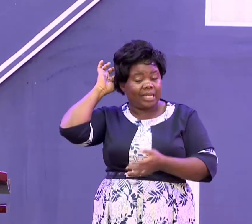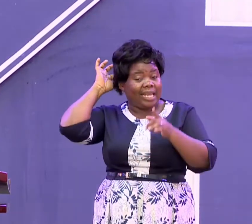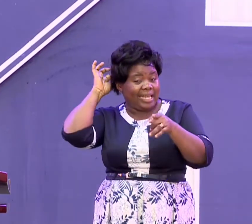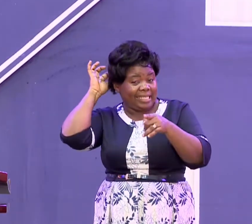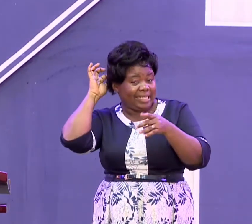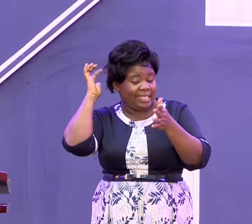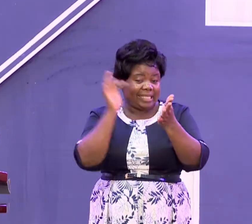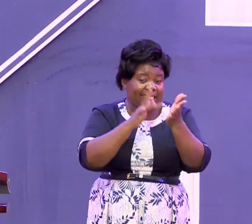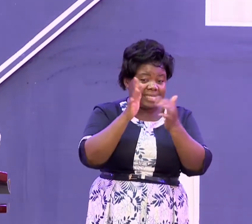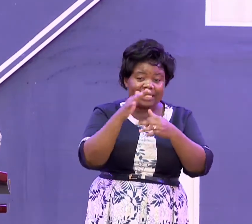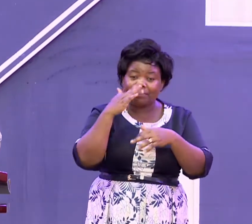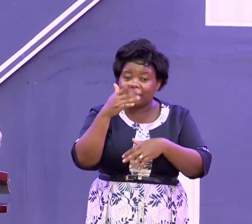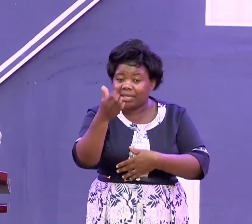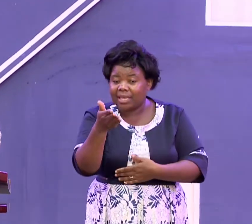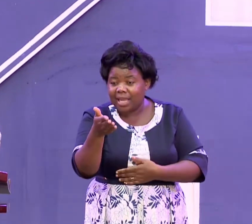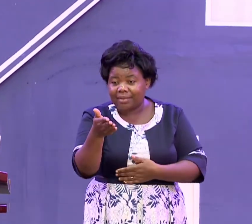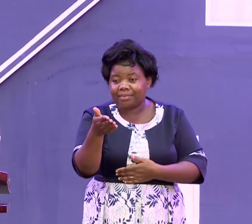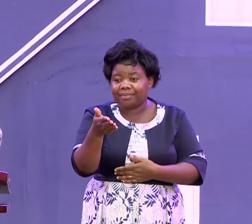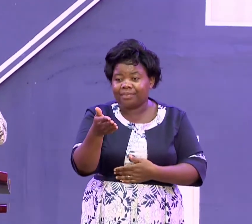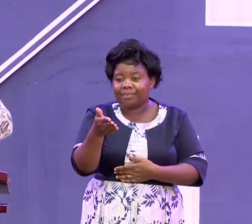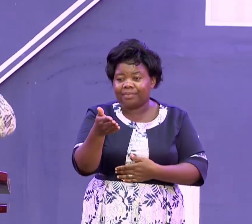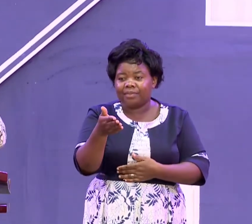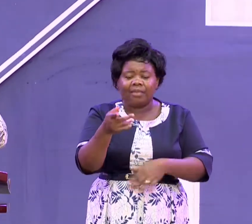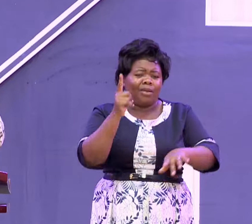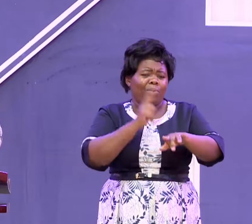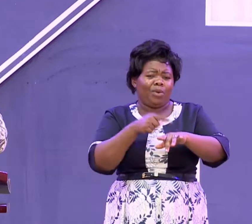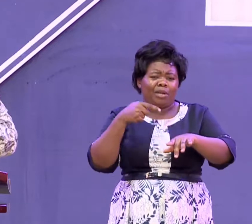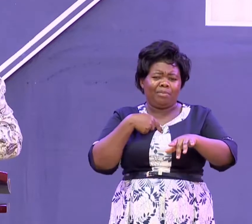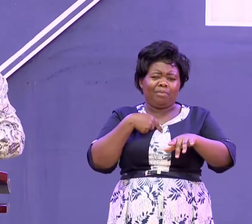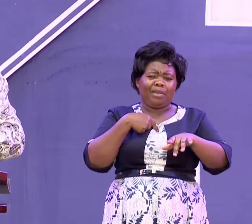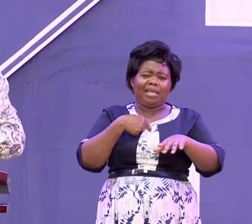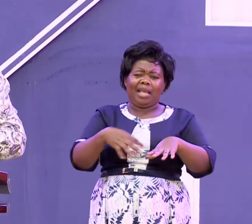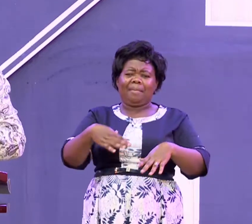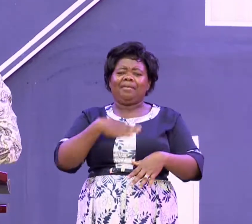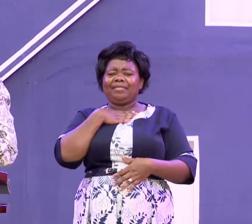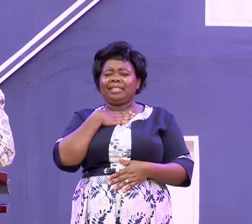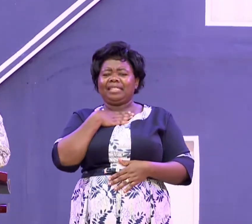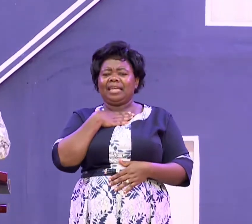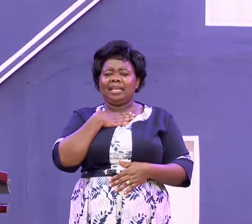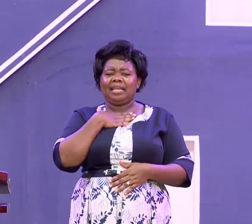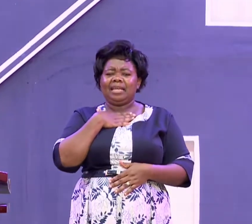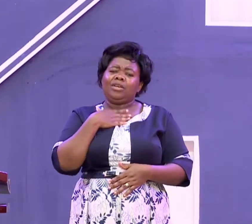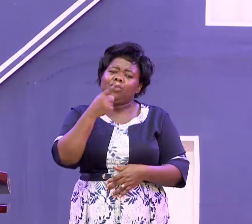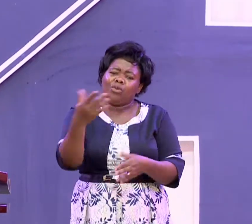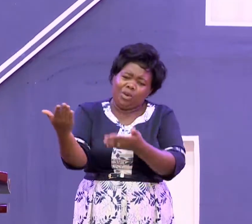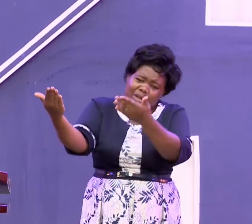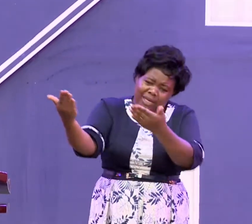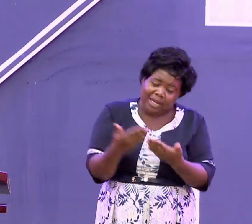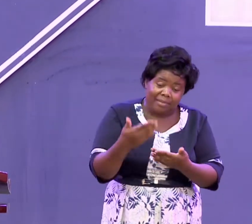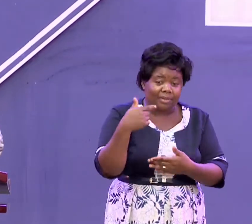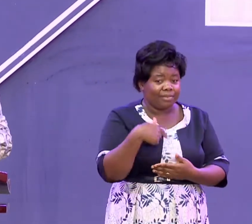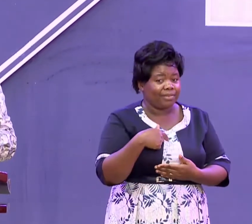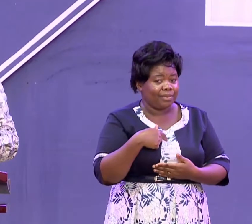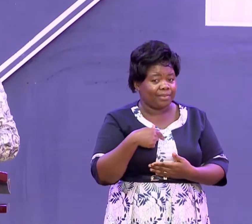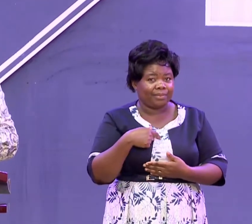Jesus himself. Yes, mwene yayogera. When I was a stranger, nali mugenyi, you welcomed me. Ne